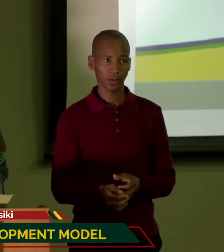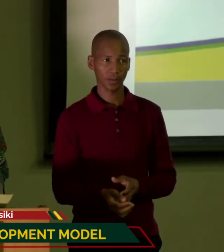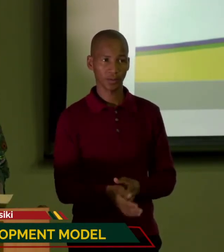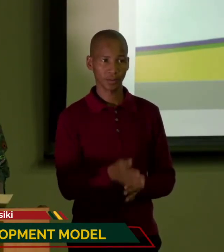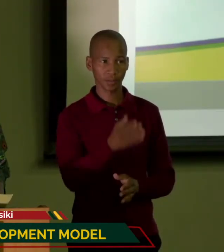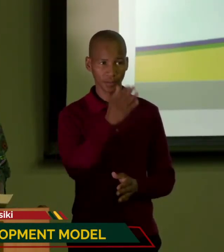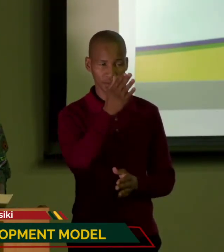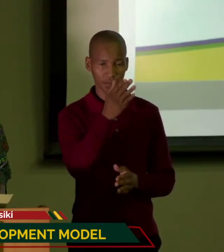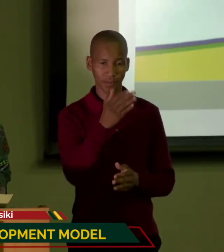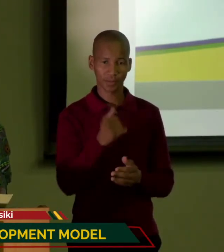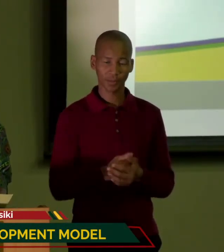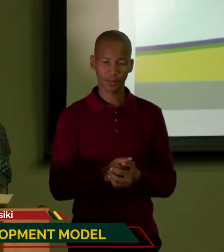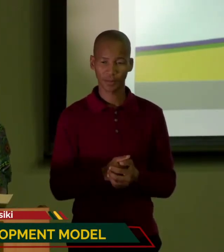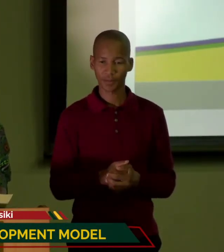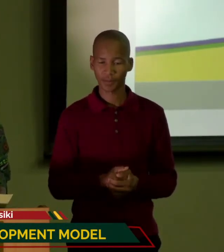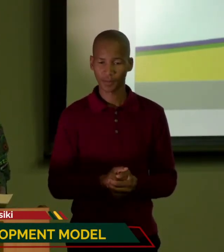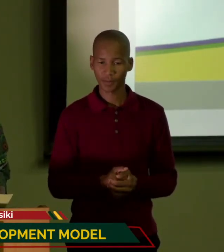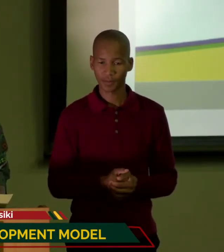ndiyamkhanvasela